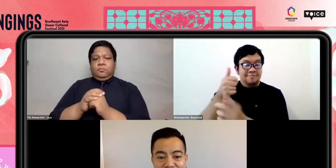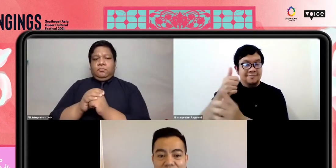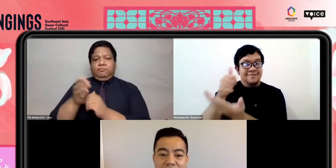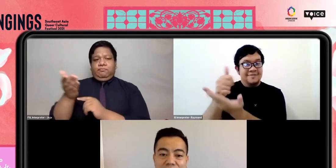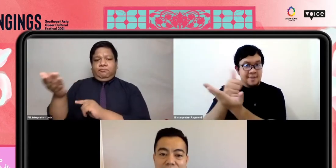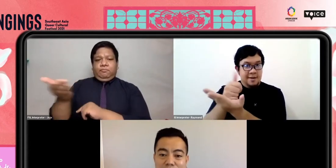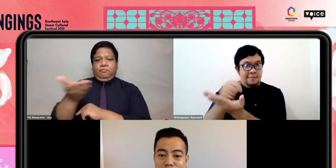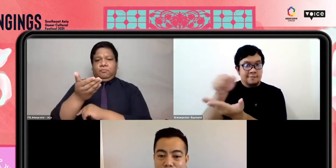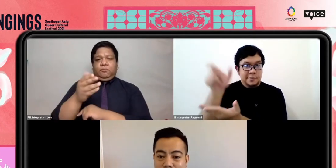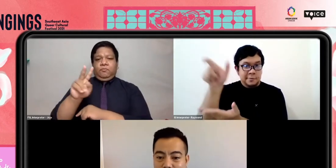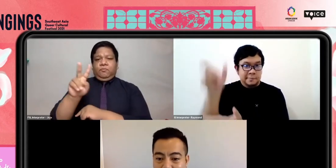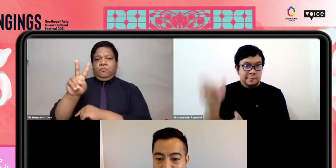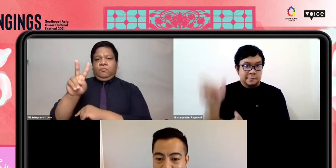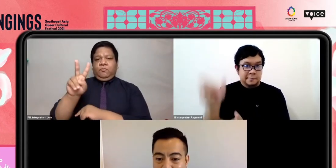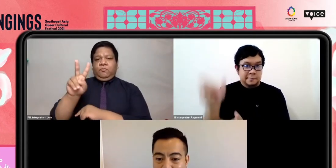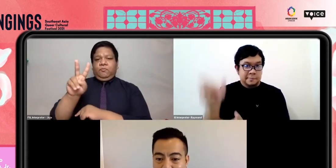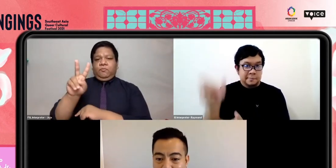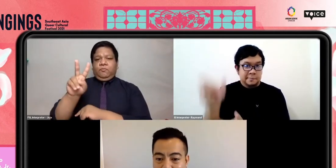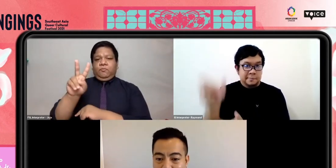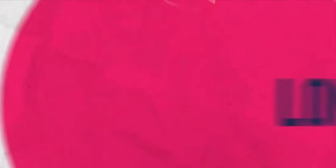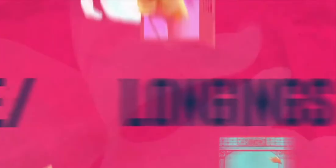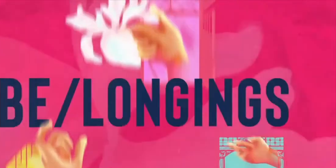here's Viet Anh.